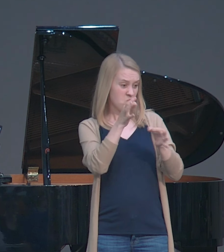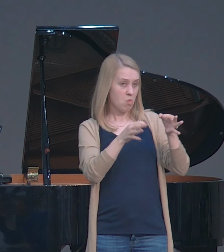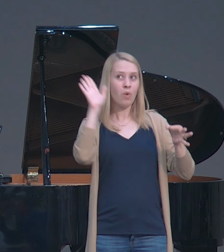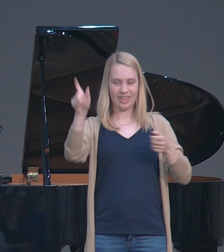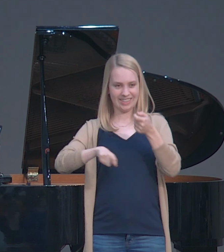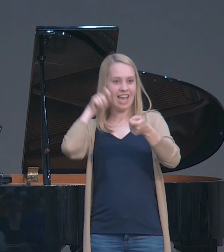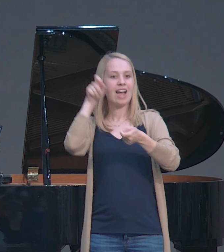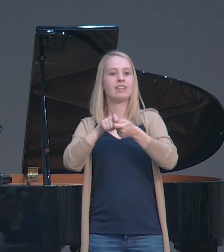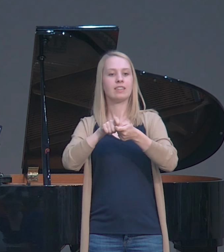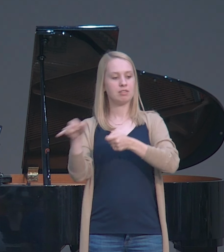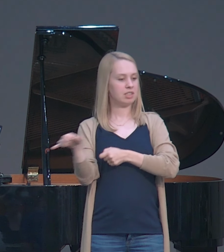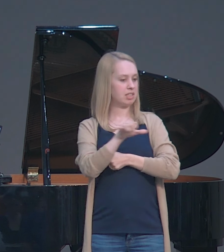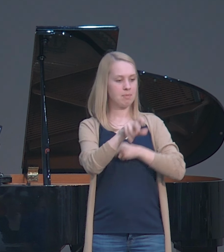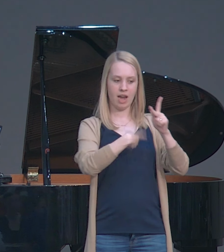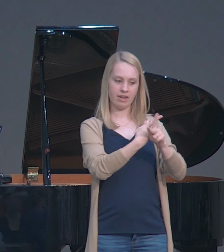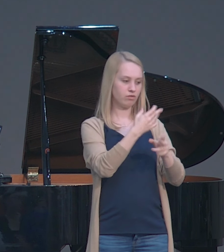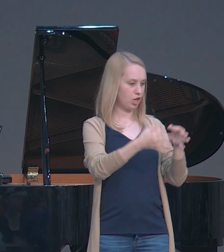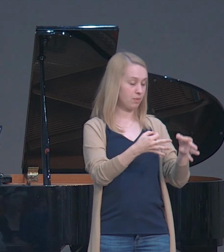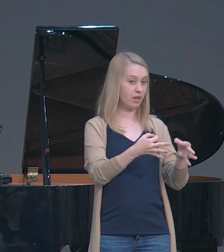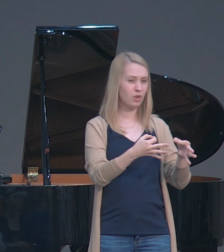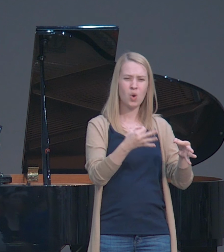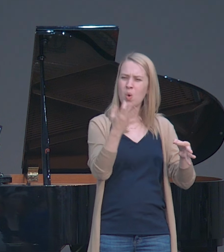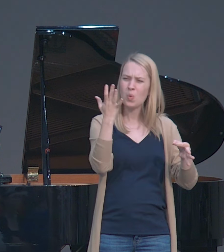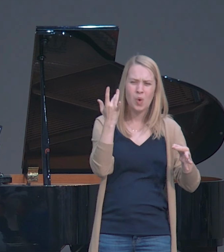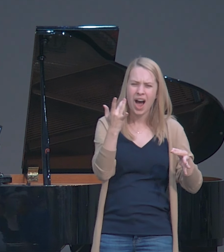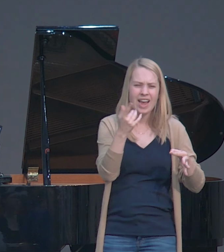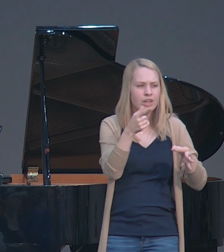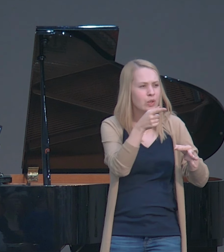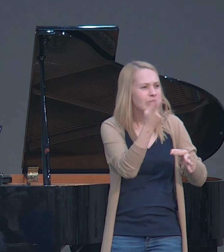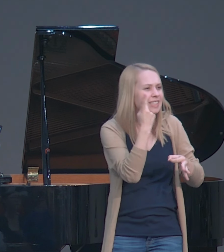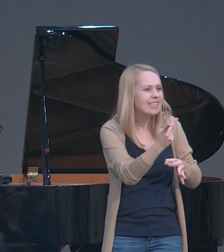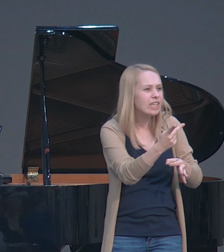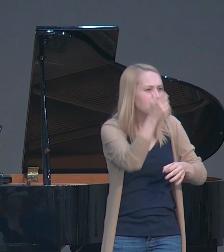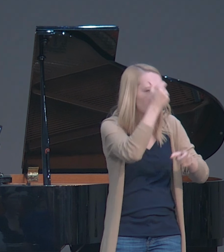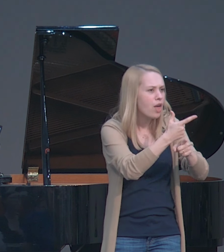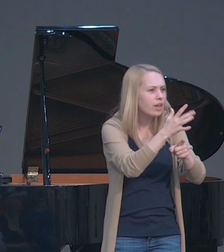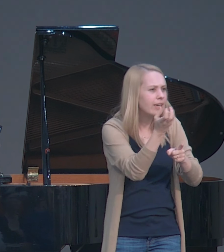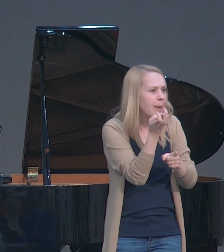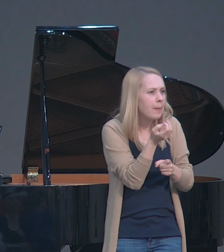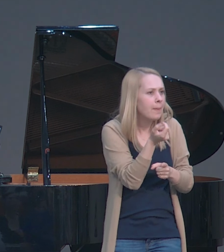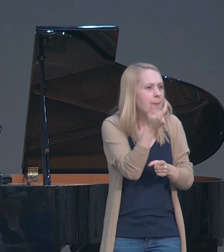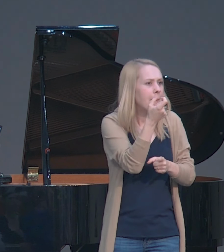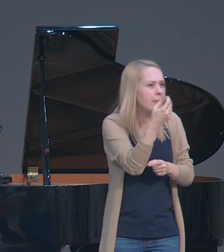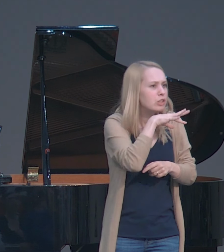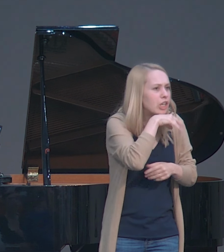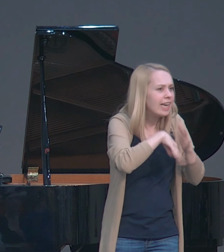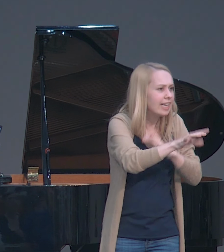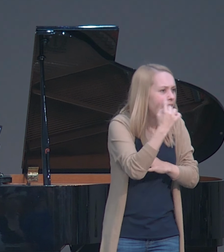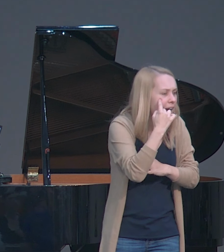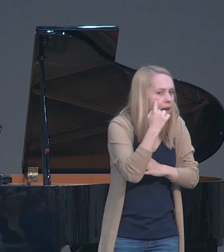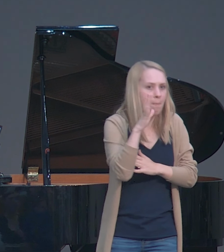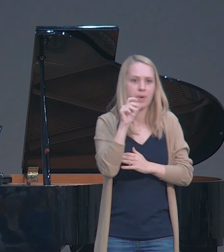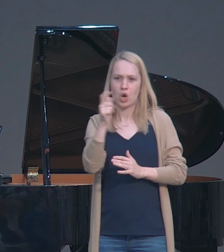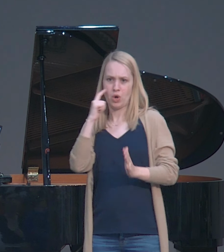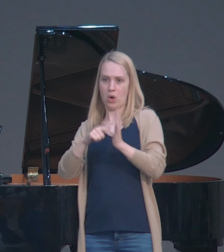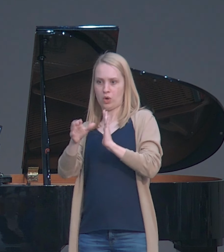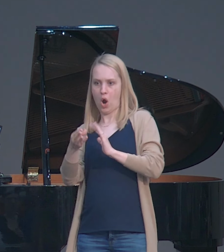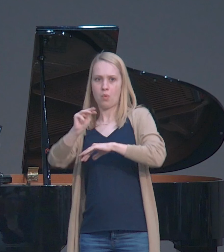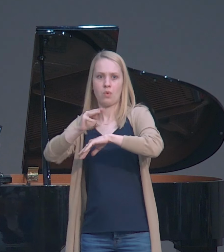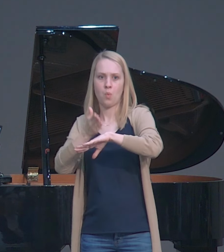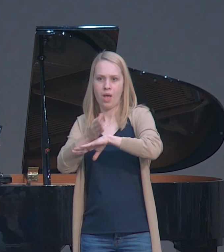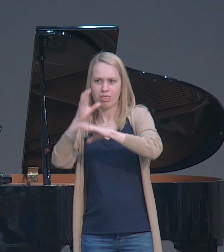measured to you. Why do you see the speck that's in your brother's eye, but do not notice the log that's in your own eye? Or how